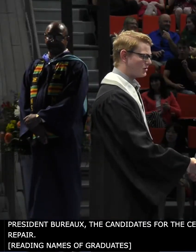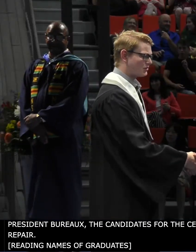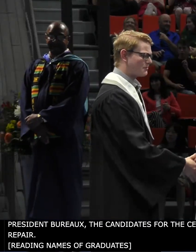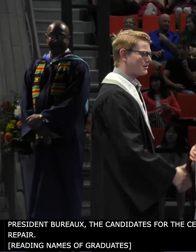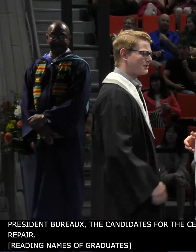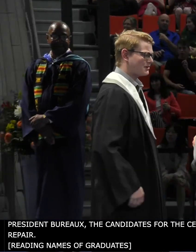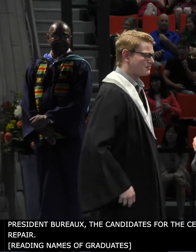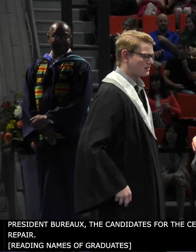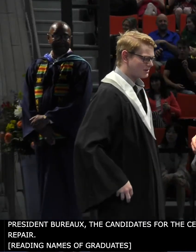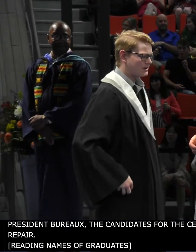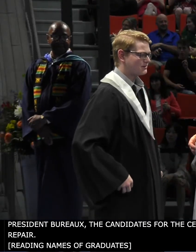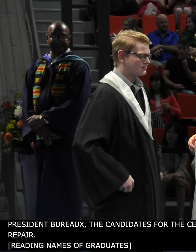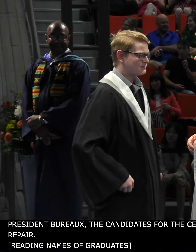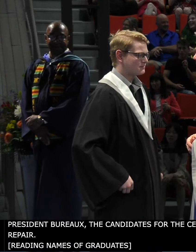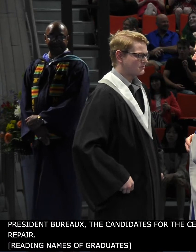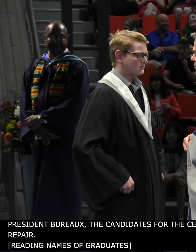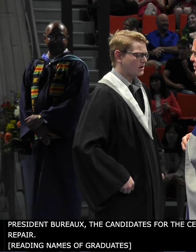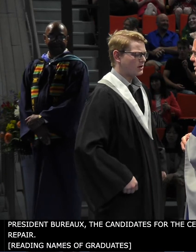Thank you.